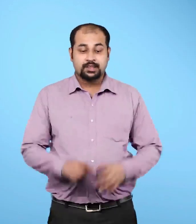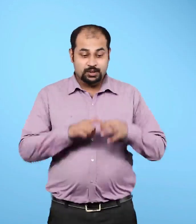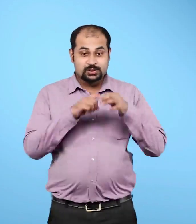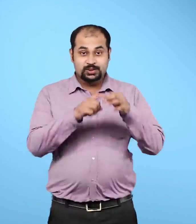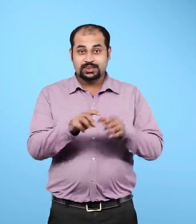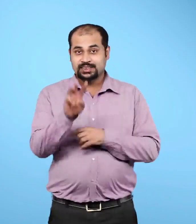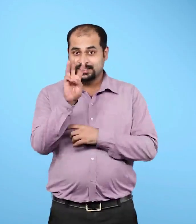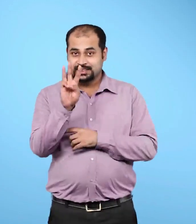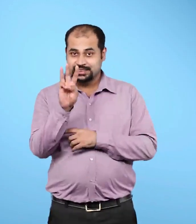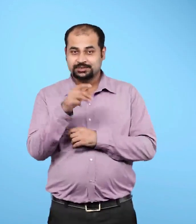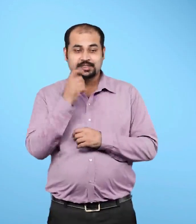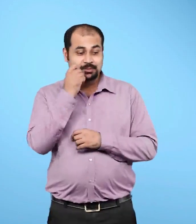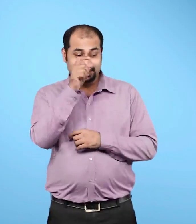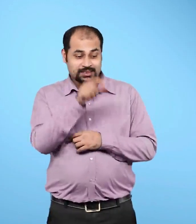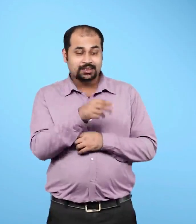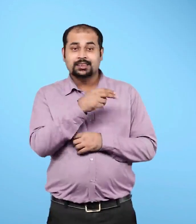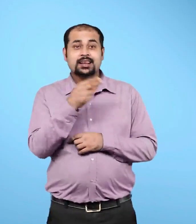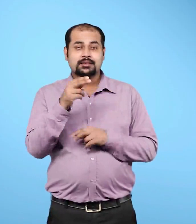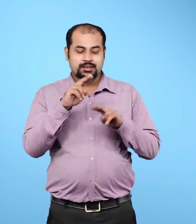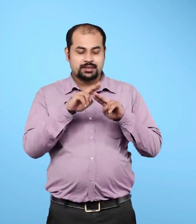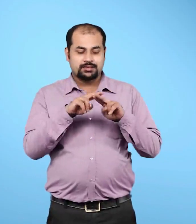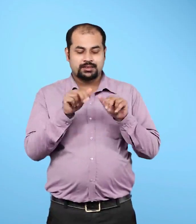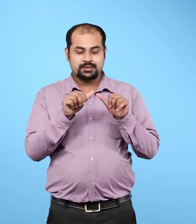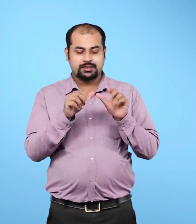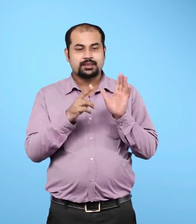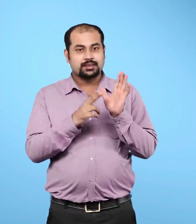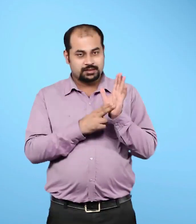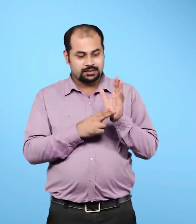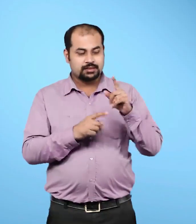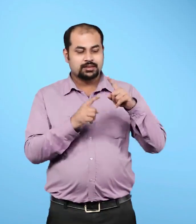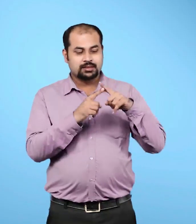Question 3. Fantoosh had 64 rupees.